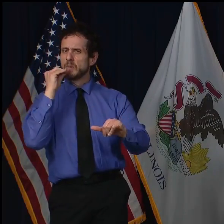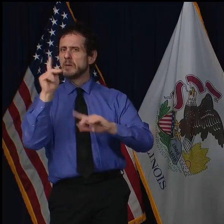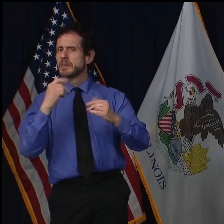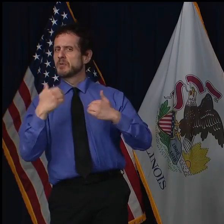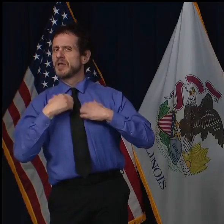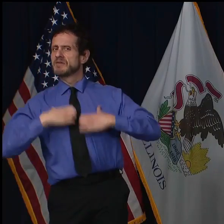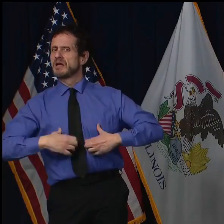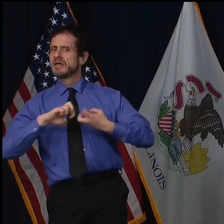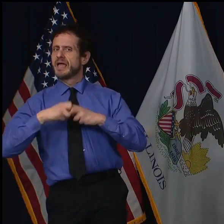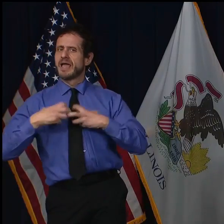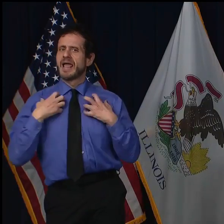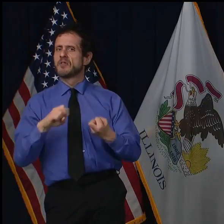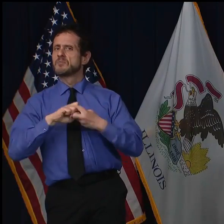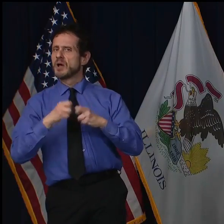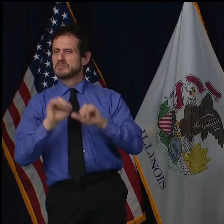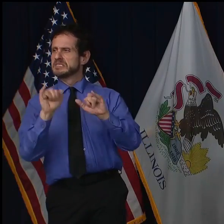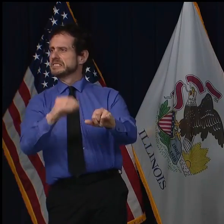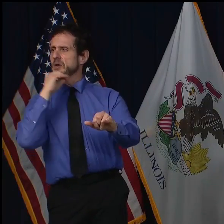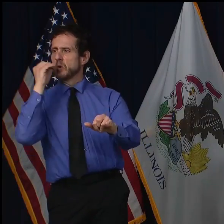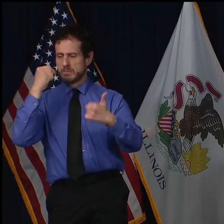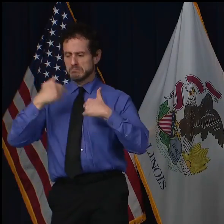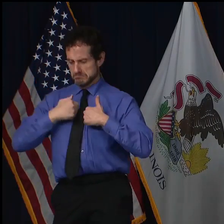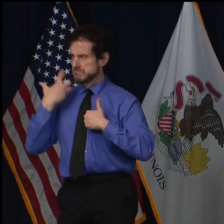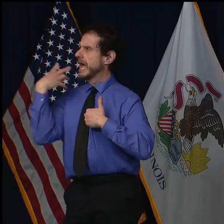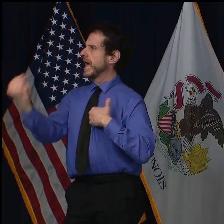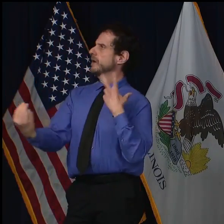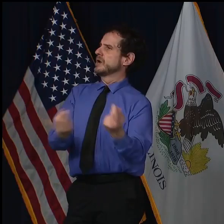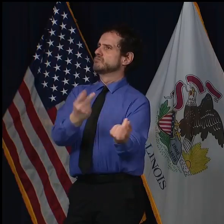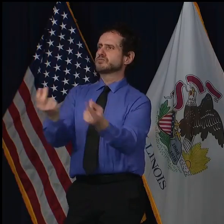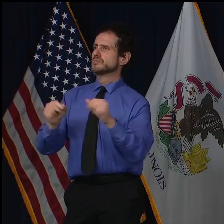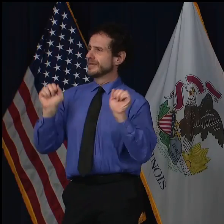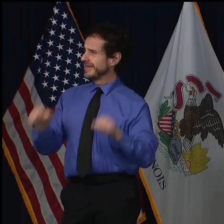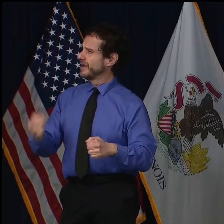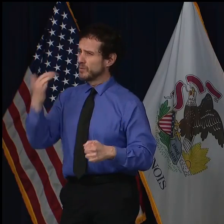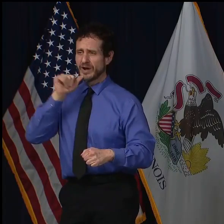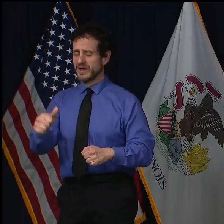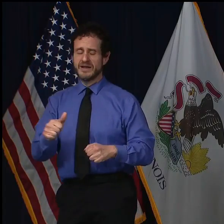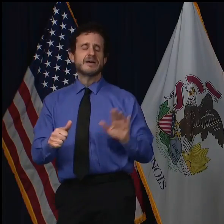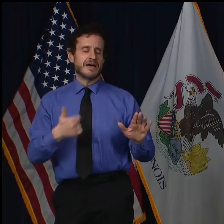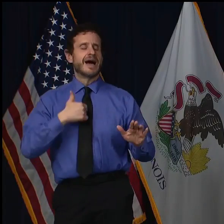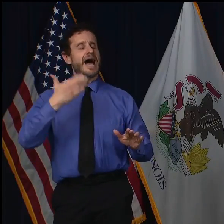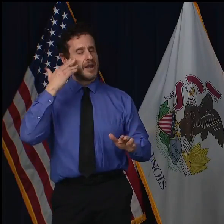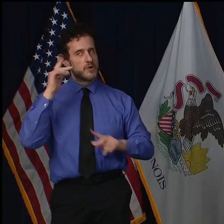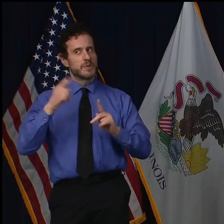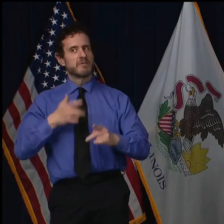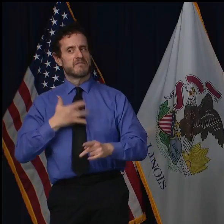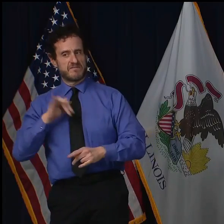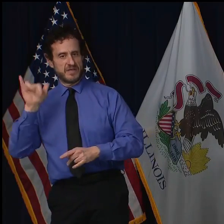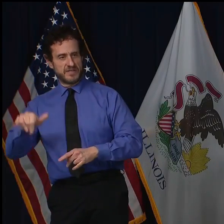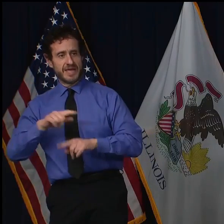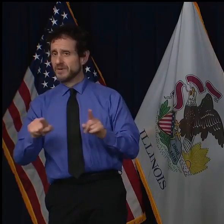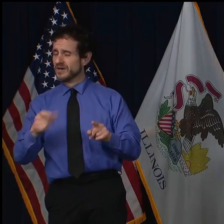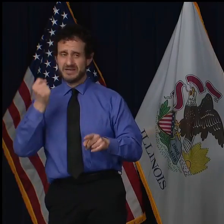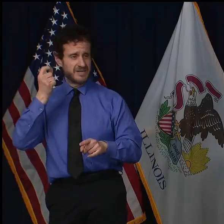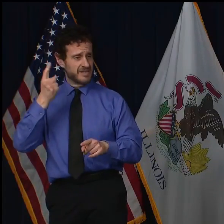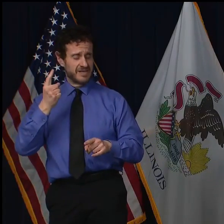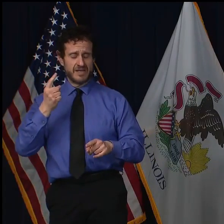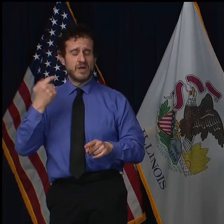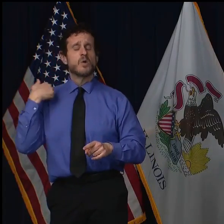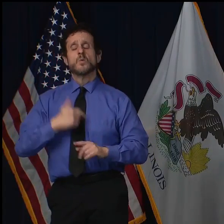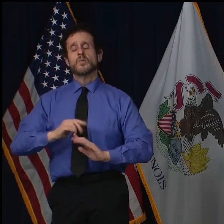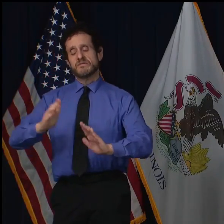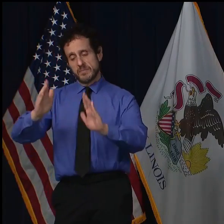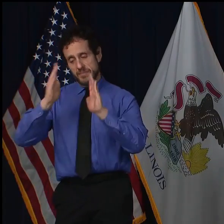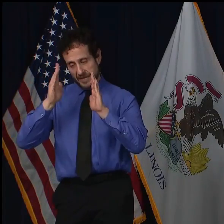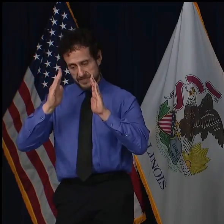their congregate settings are the most dangerous ones. And so I know that that's, we have paid a lot